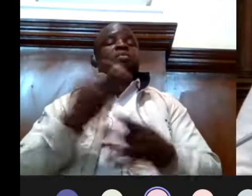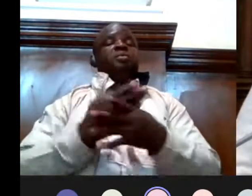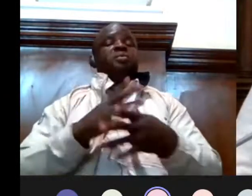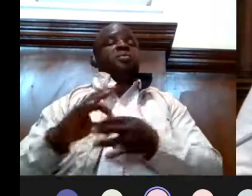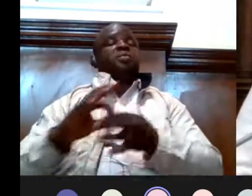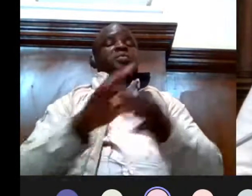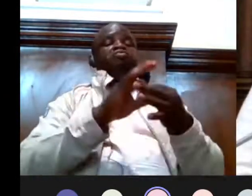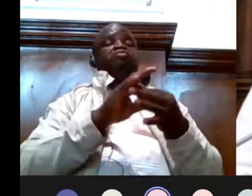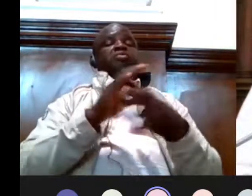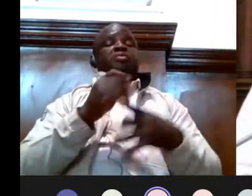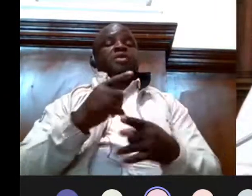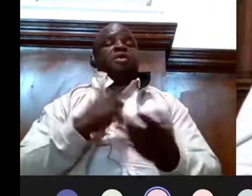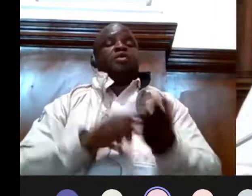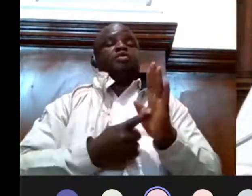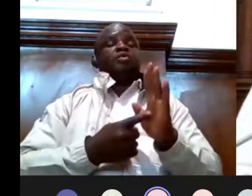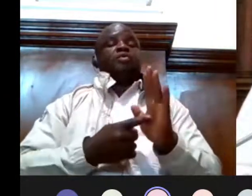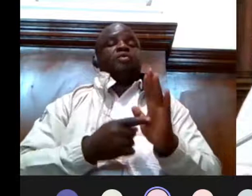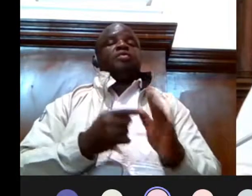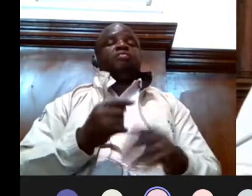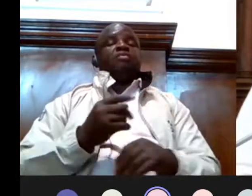defined the work of the